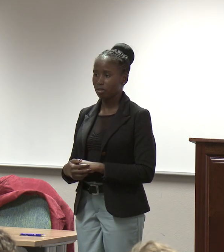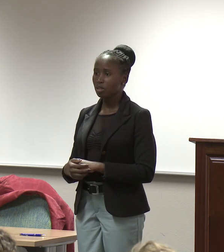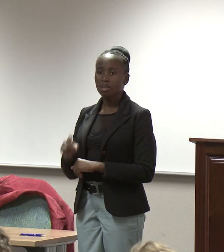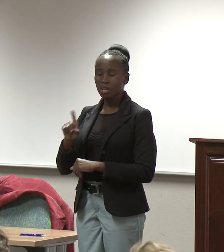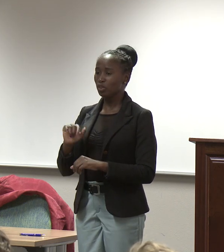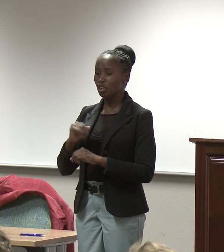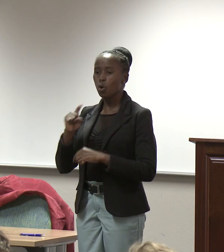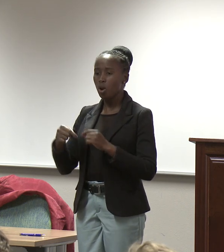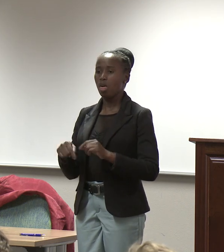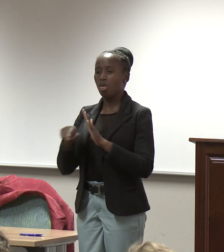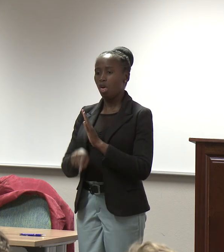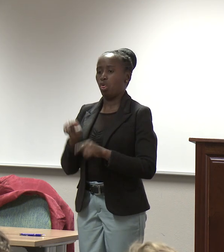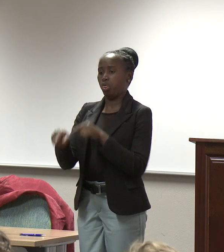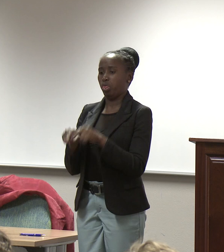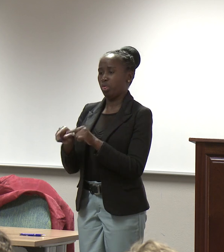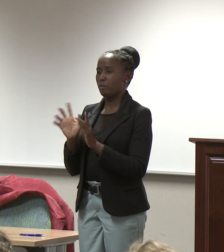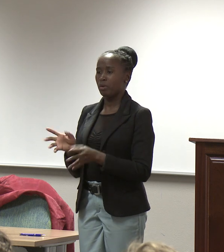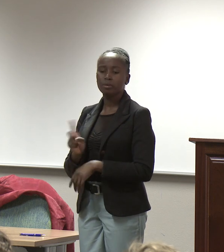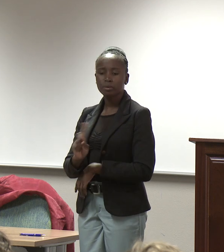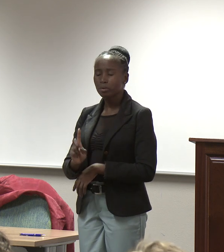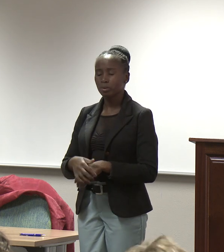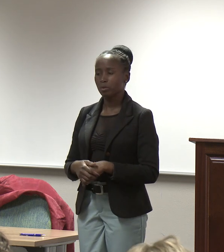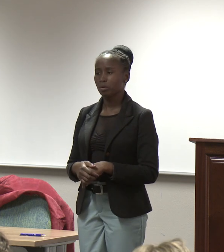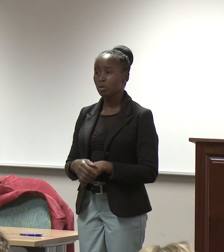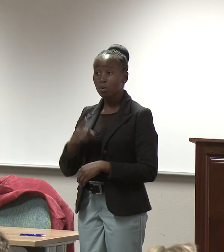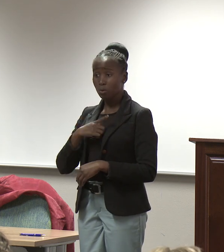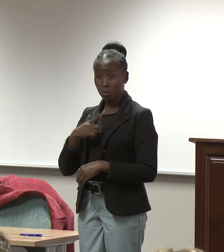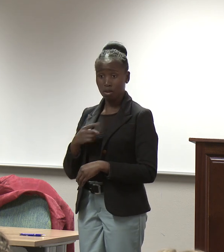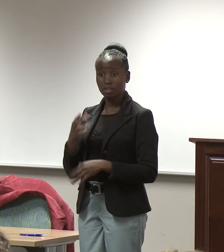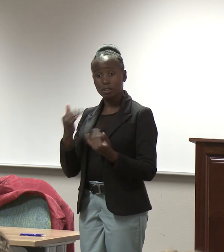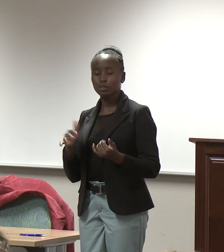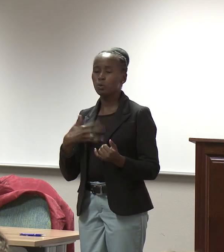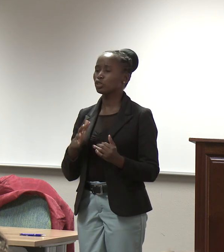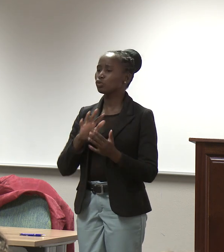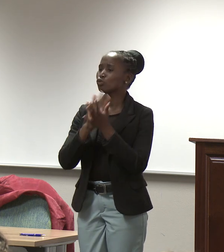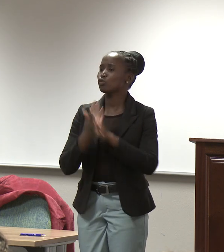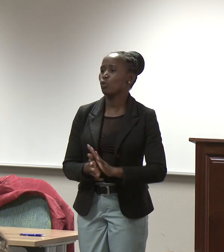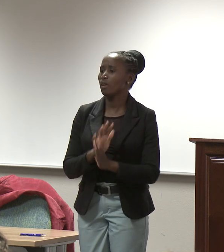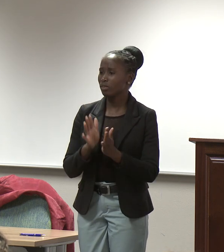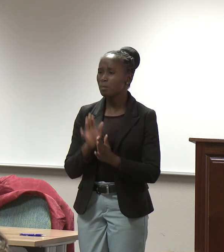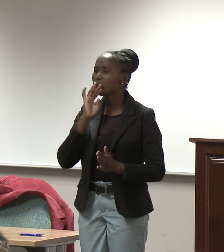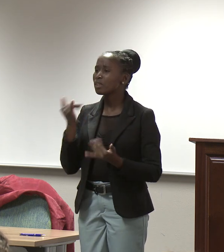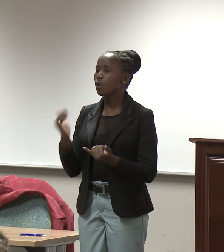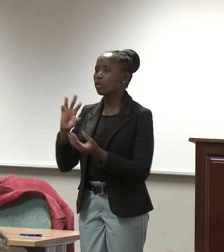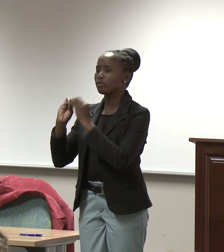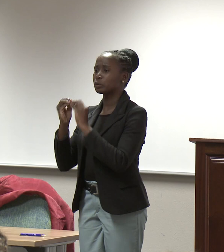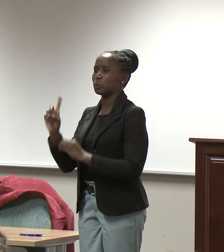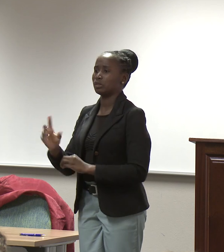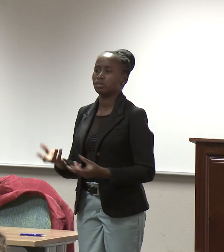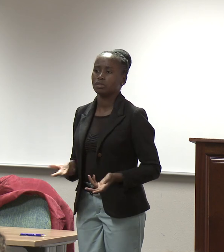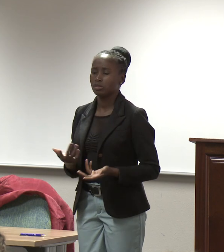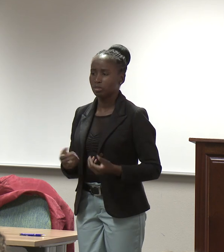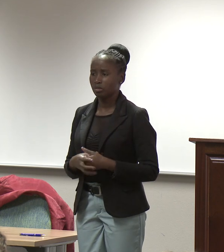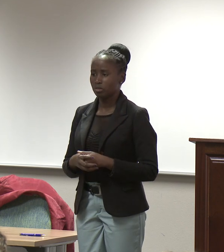criticize, because you can say, well, you want to destroy this, and then? So what are you going to put in place? And then you start